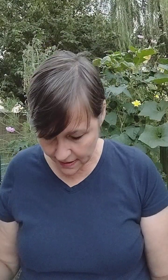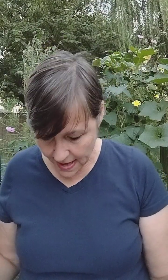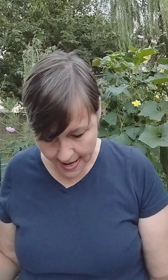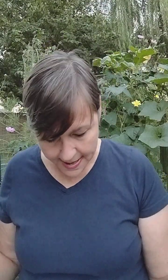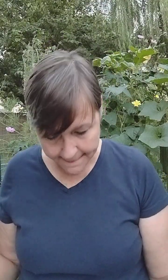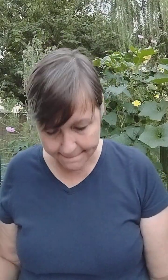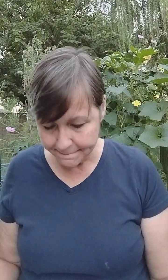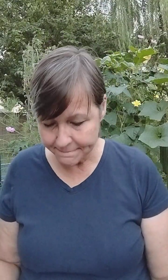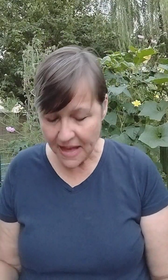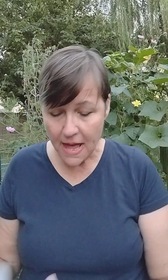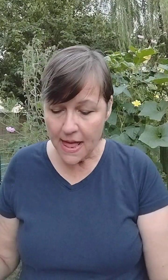Now